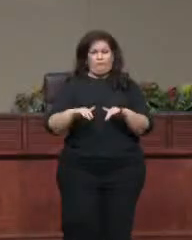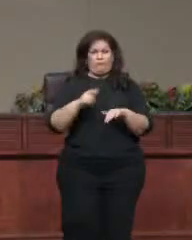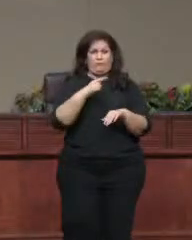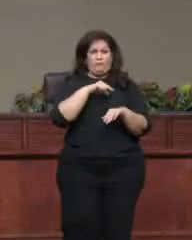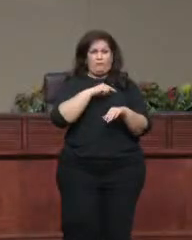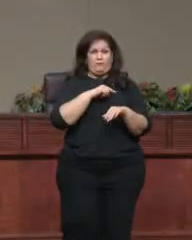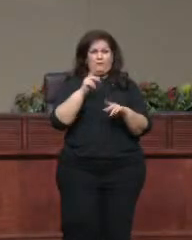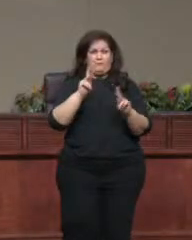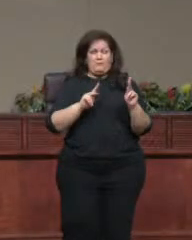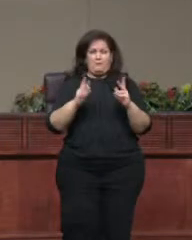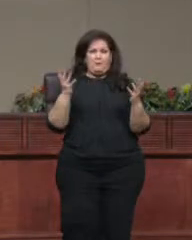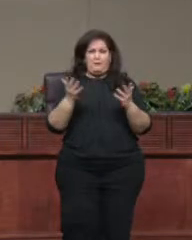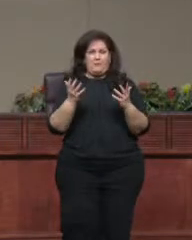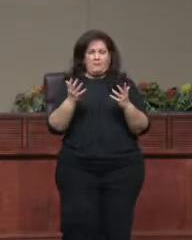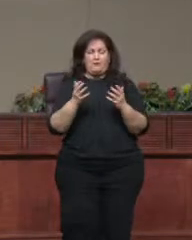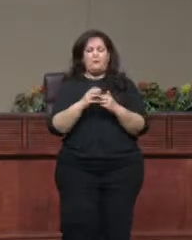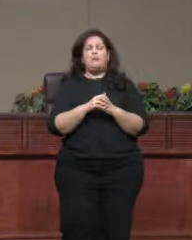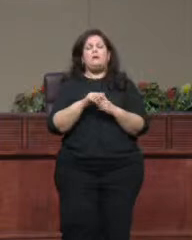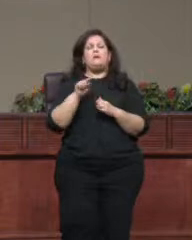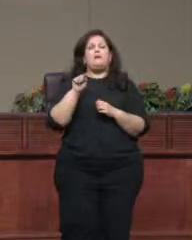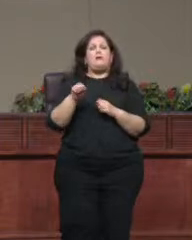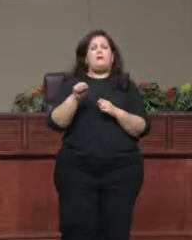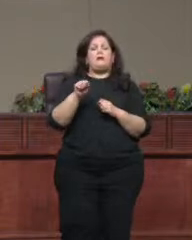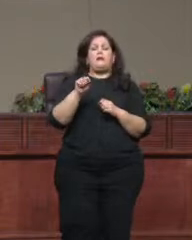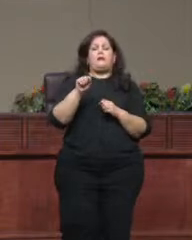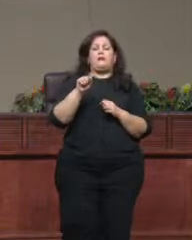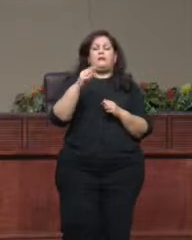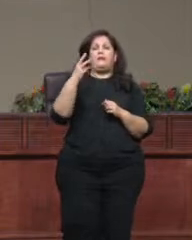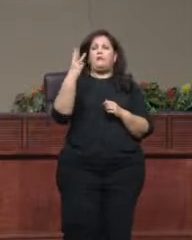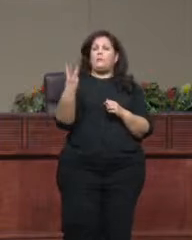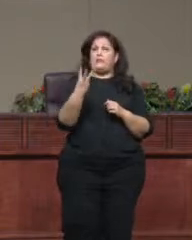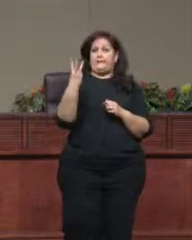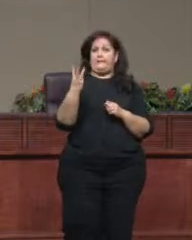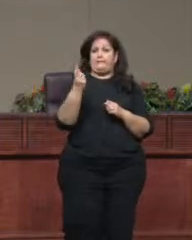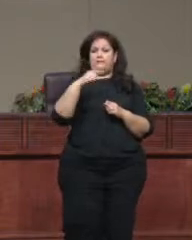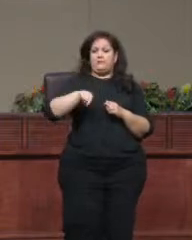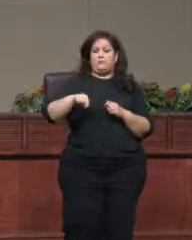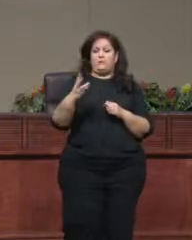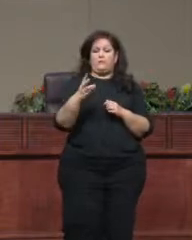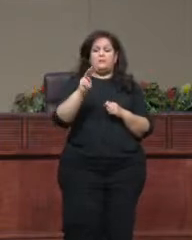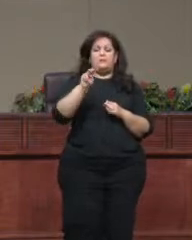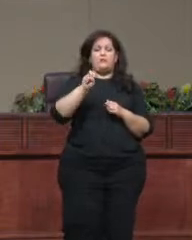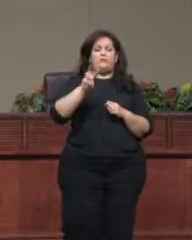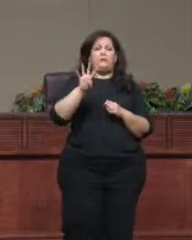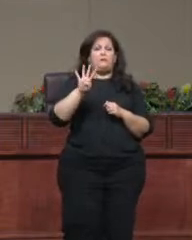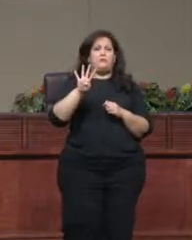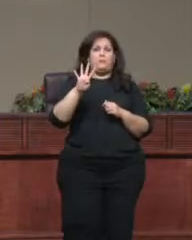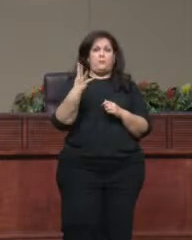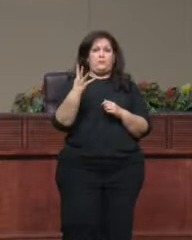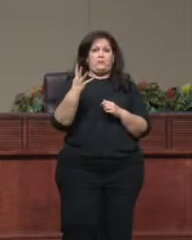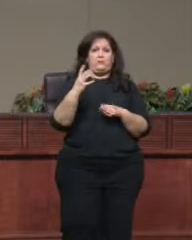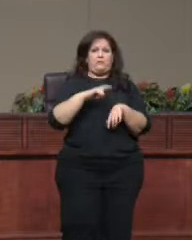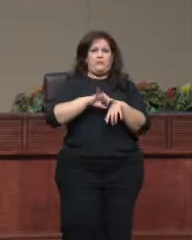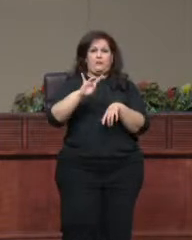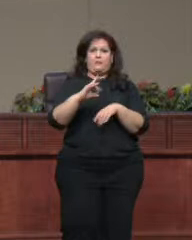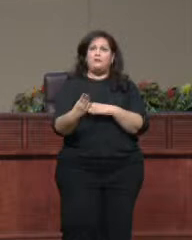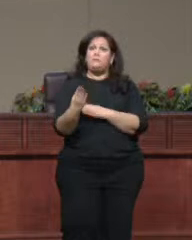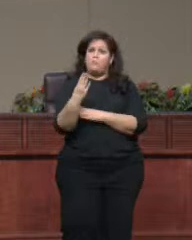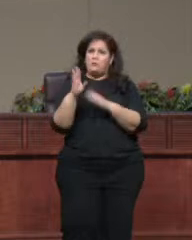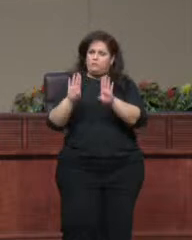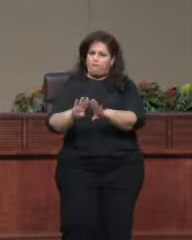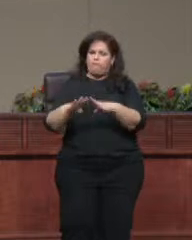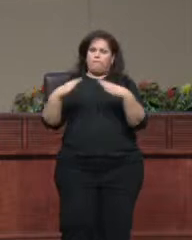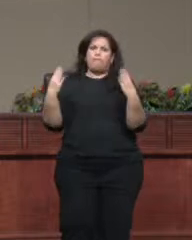provided to families and individuals will be on Wednesday, November the 4th at 8 a.m. We